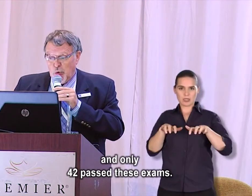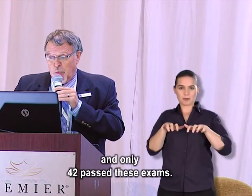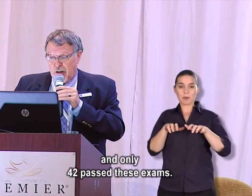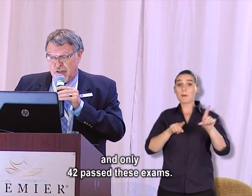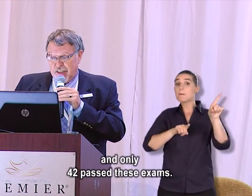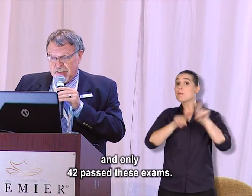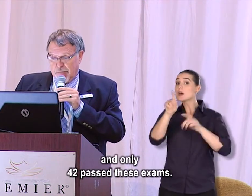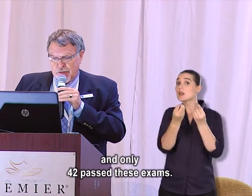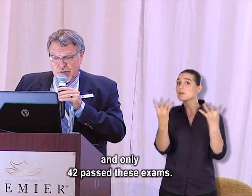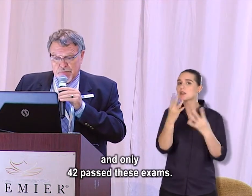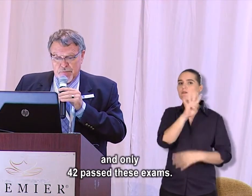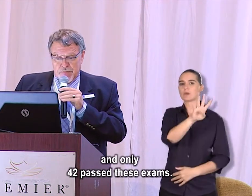42 passes the exams.